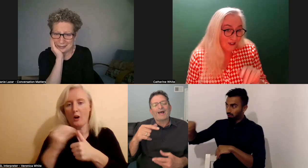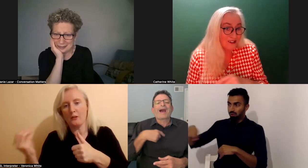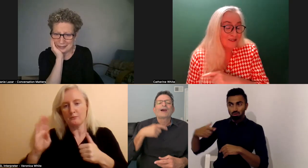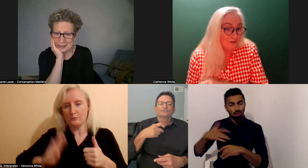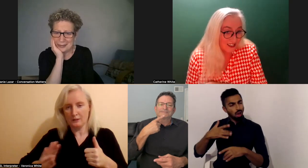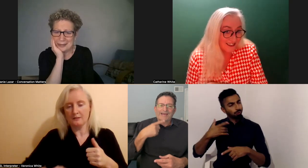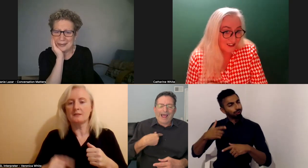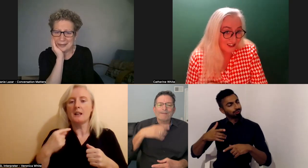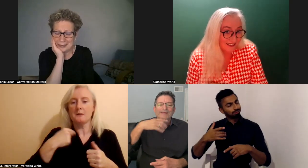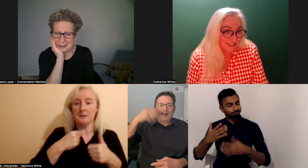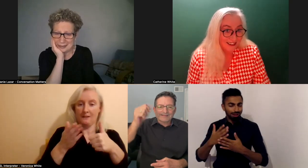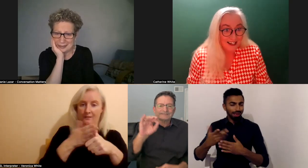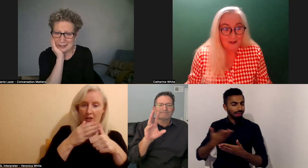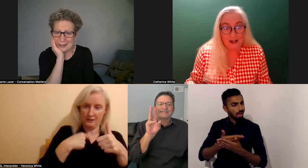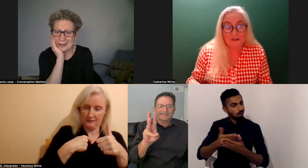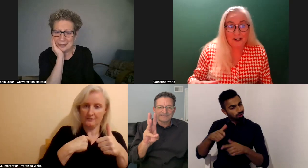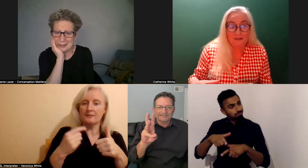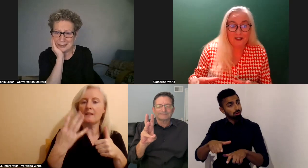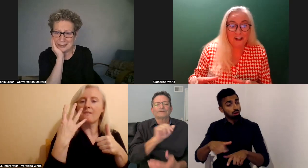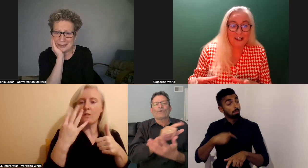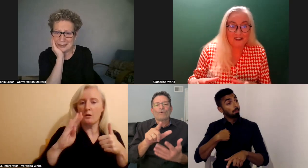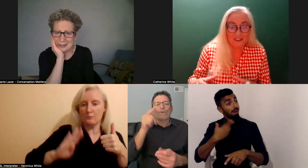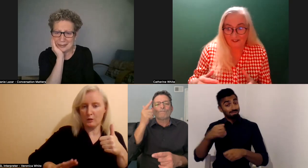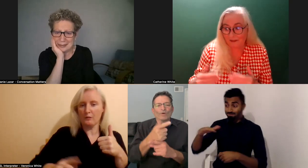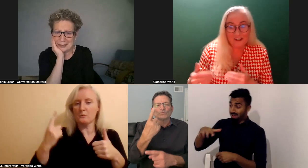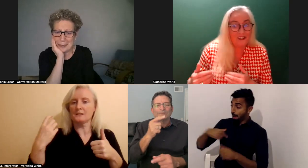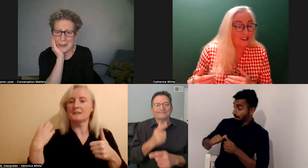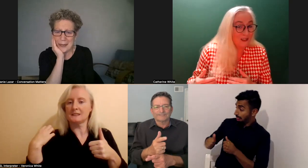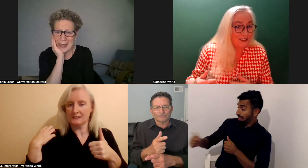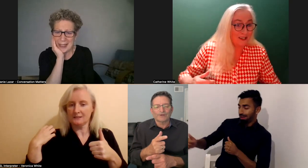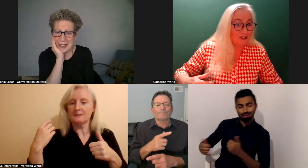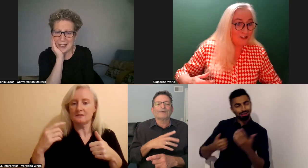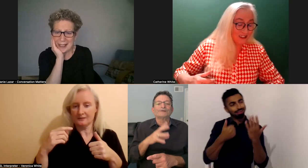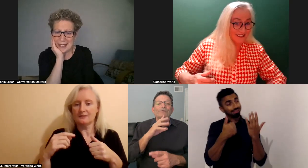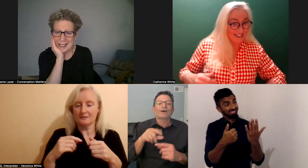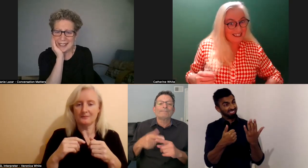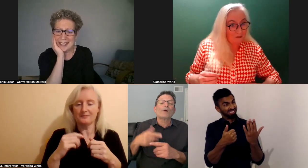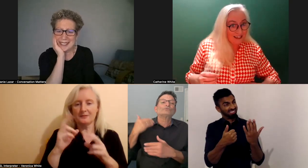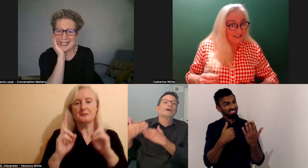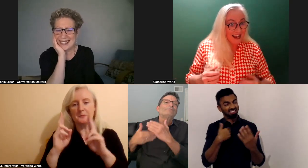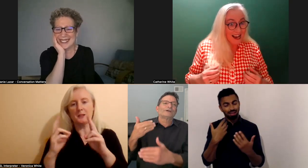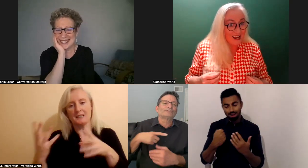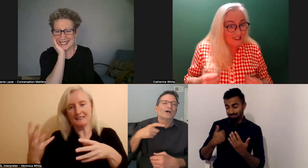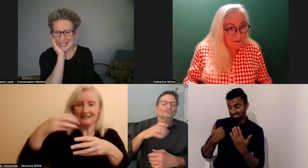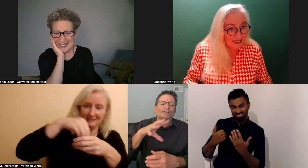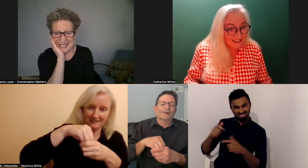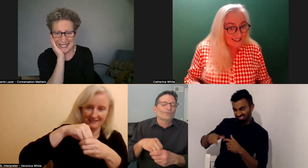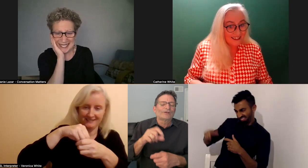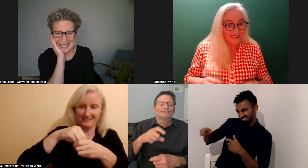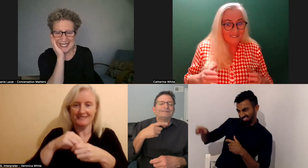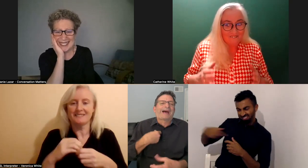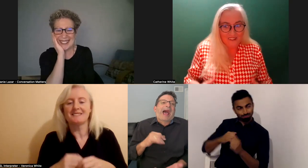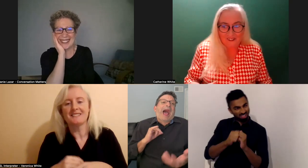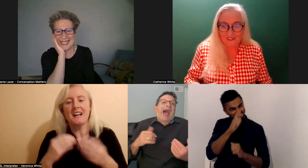4 brothers, 1 sister. When I'm talking about the generations of family, I should have included them too, shouldn't I? Siblings. I have